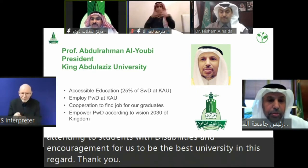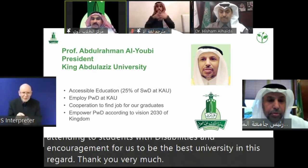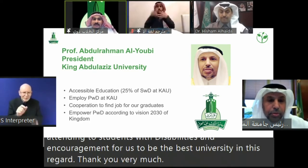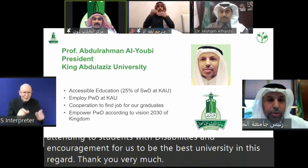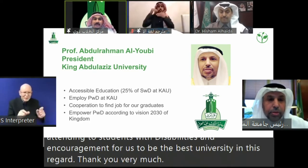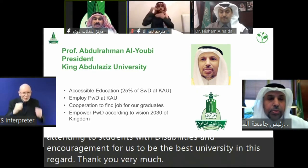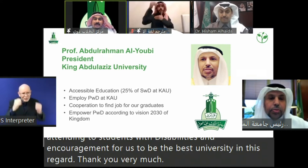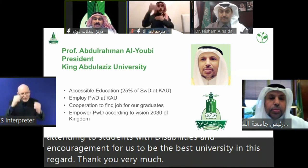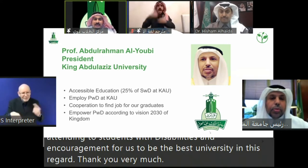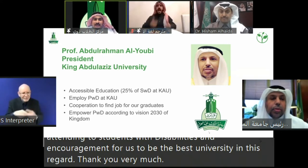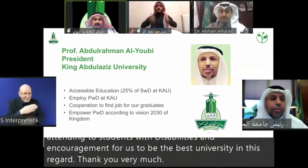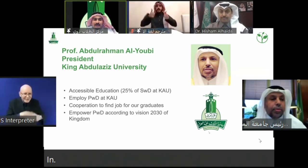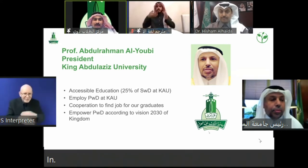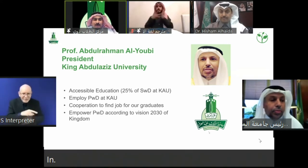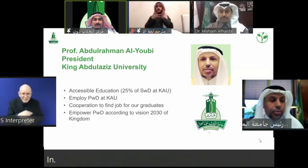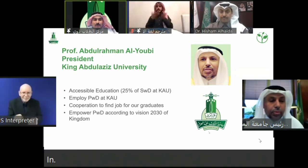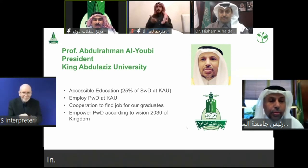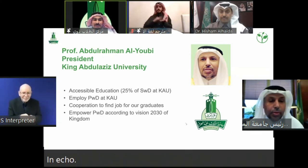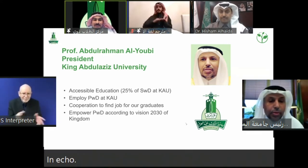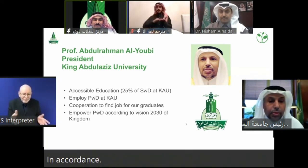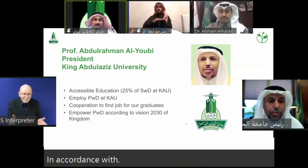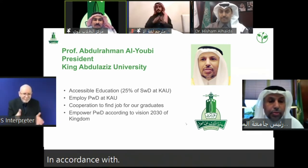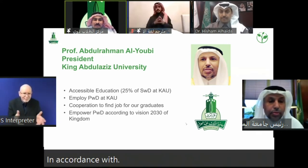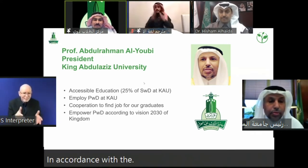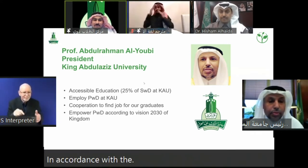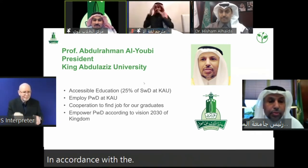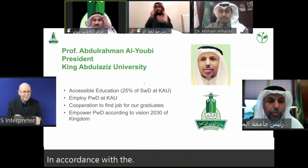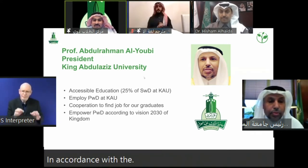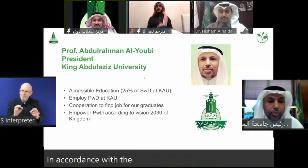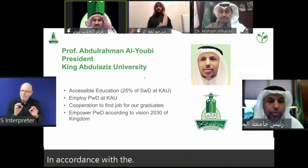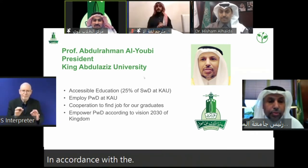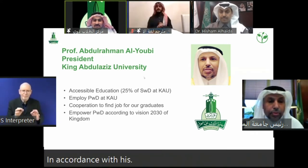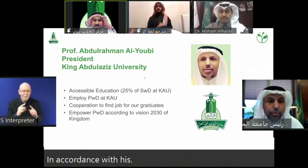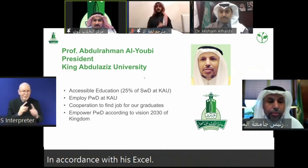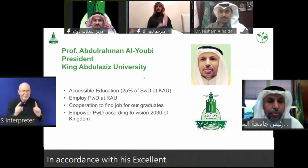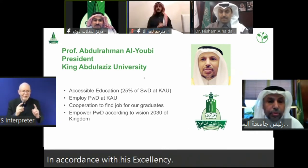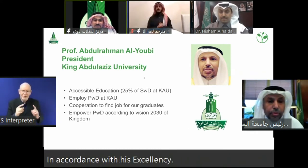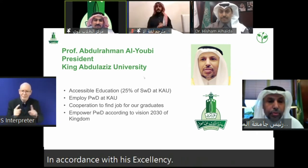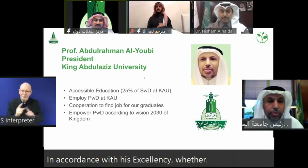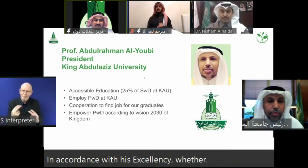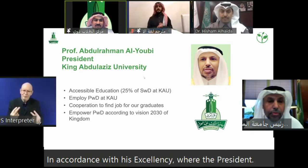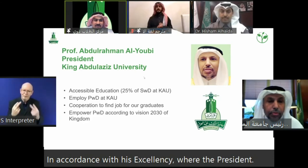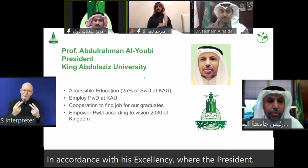Mm-hmm. In accordance with His Excellency